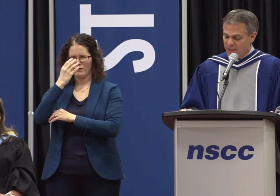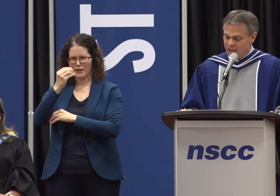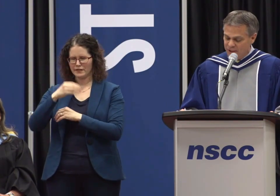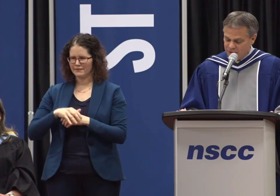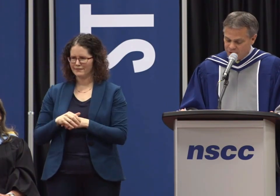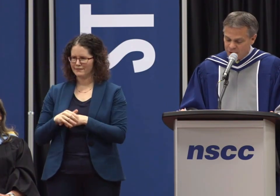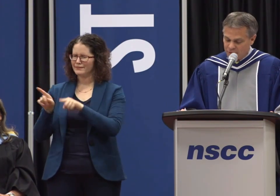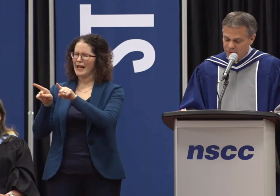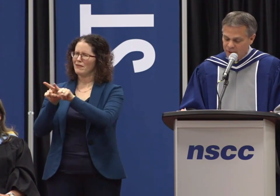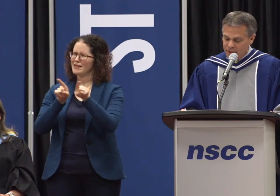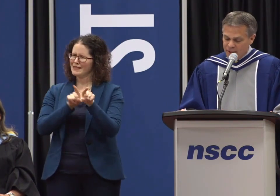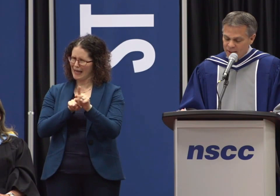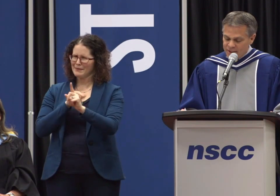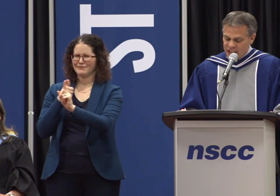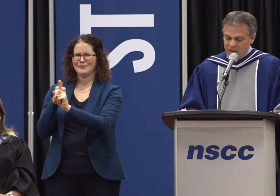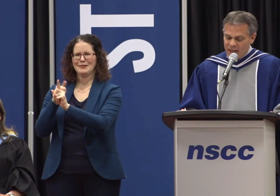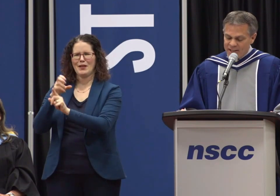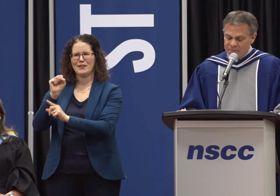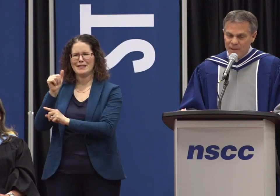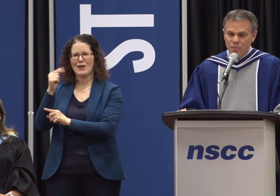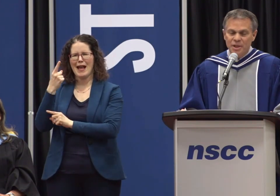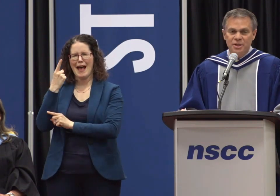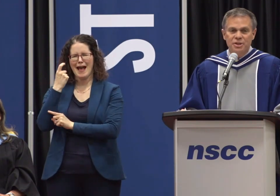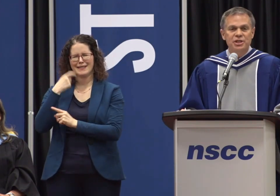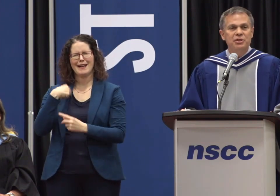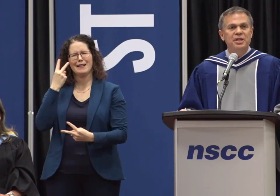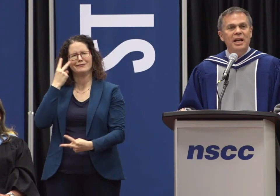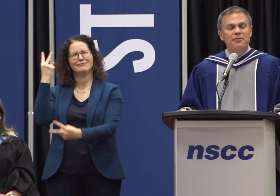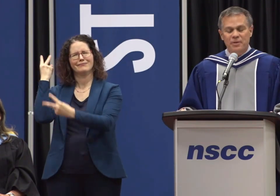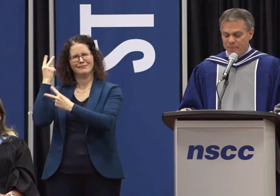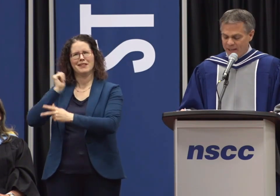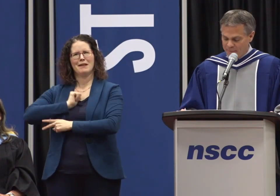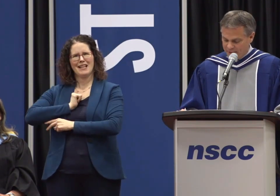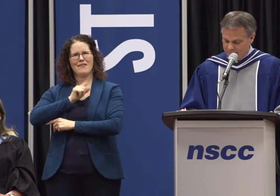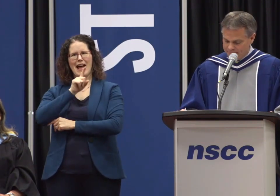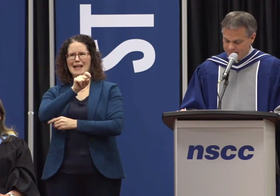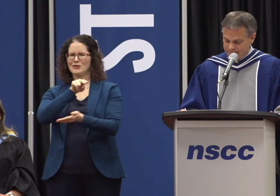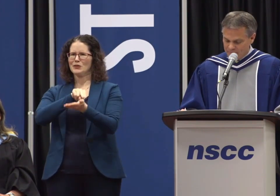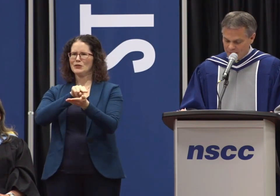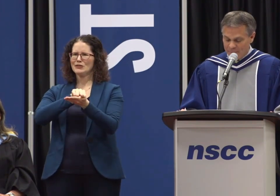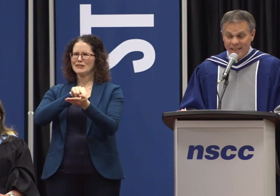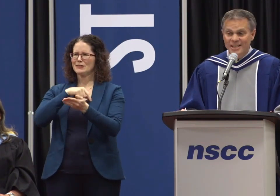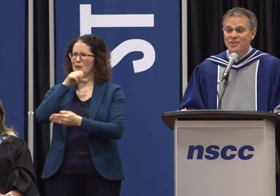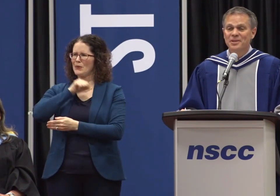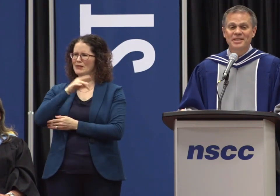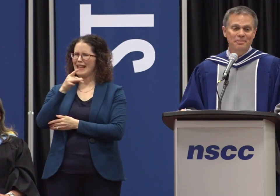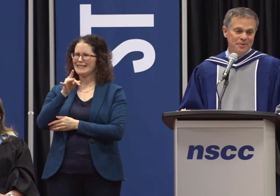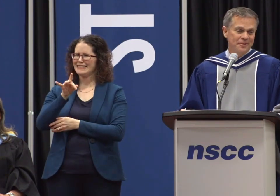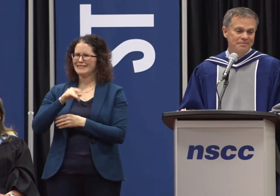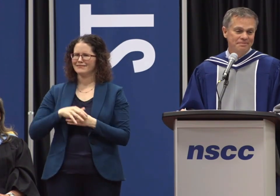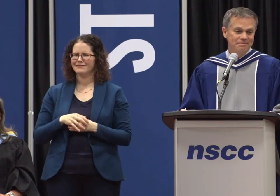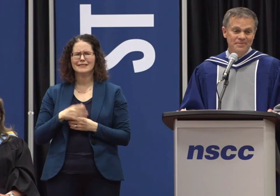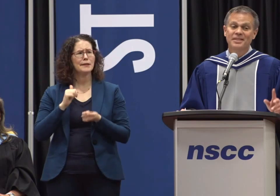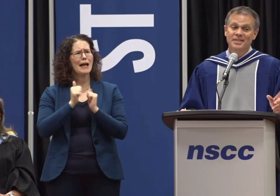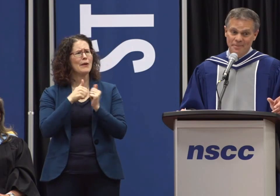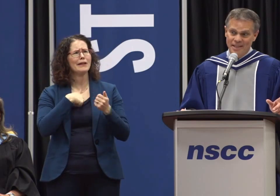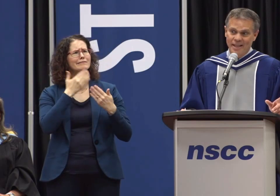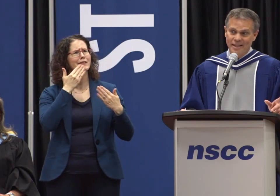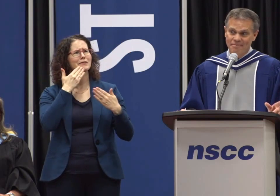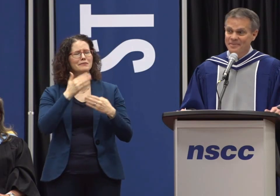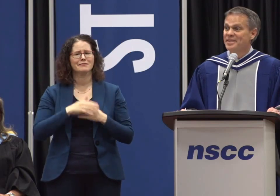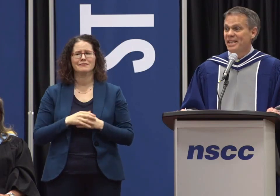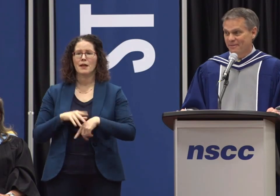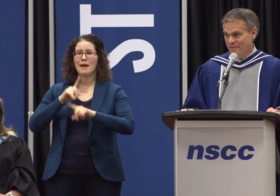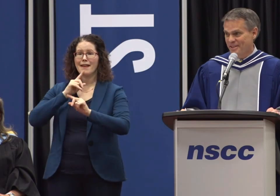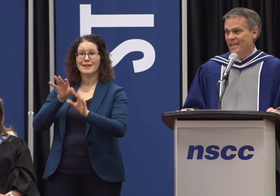nurse so many years ago. Sarah asked me, what could she do to ever repay me? And my answer was simple: